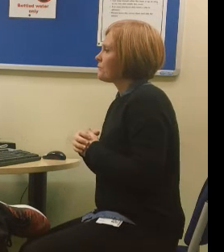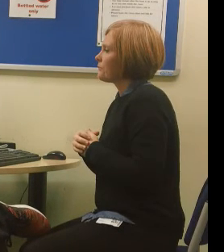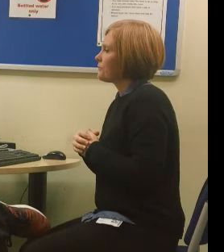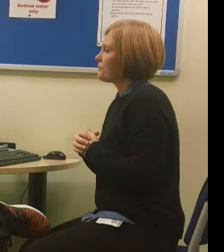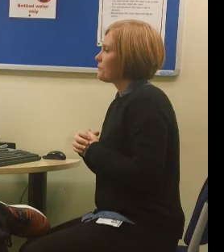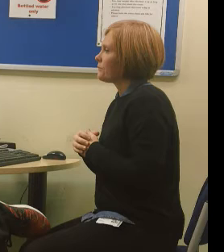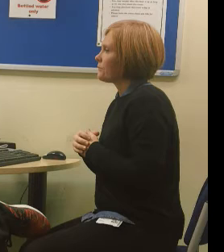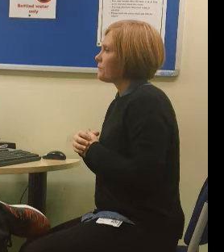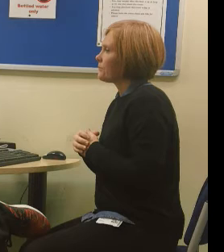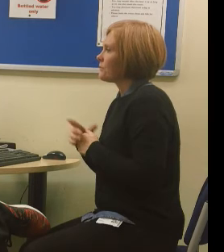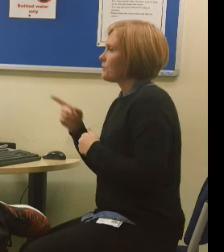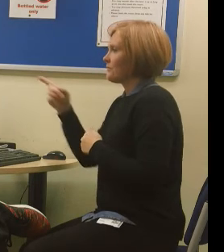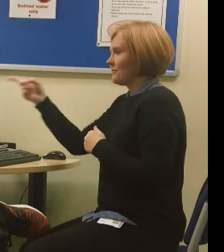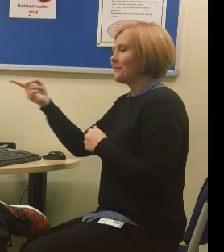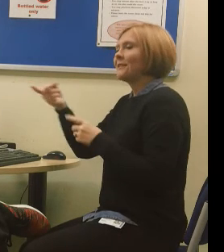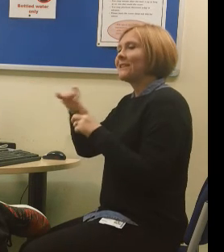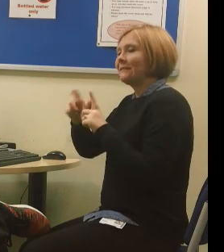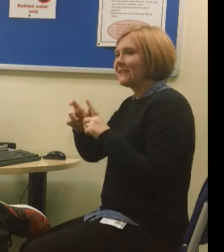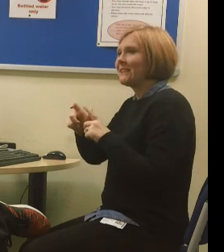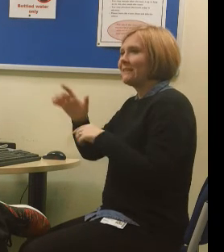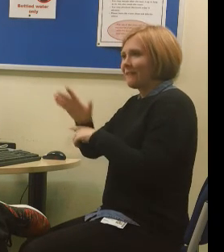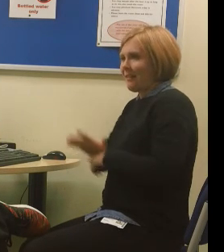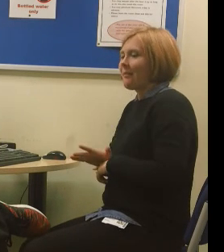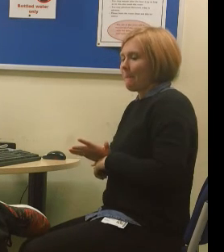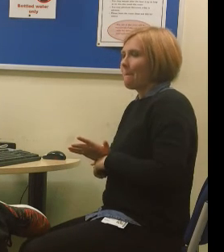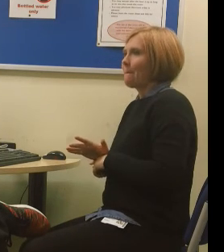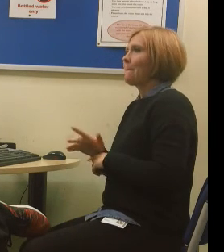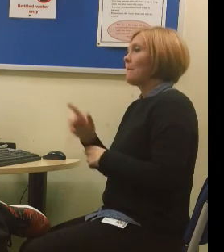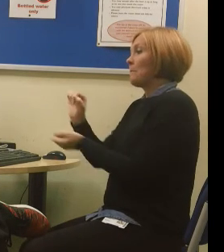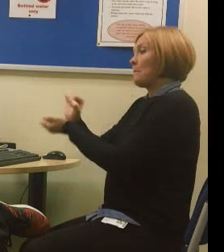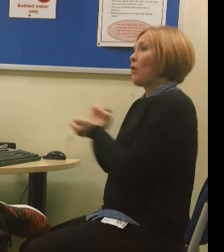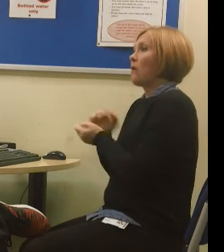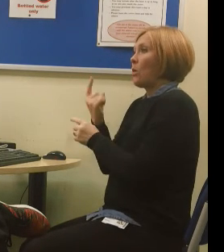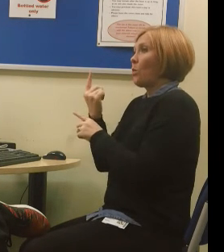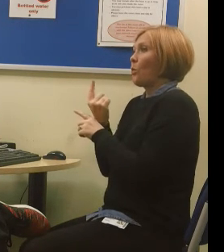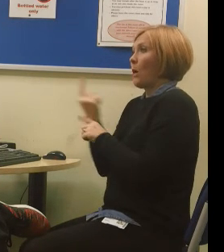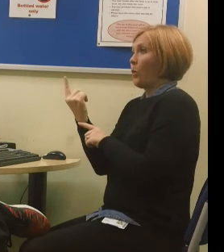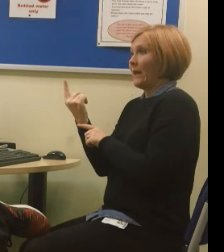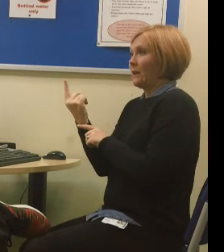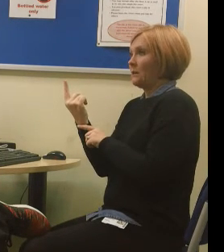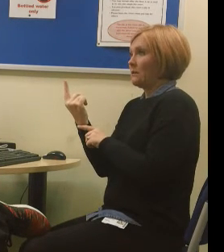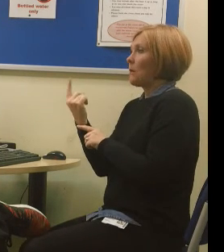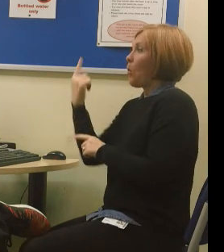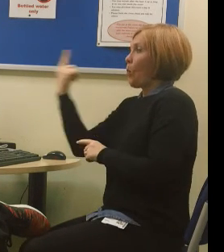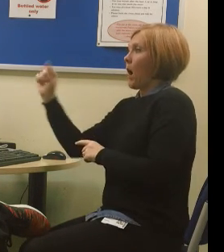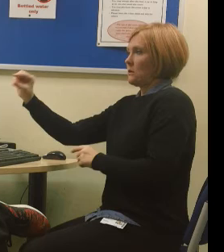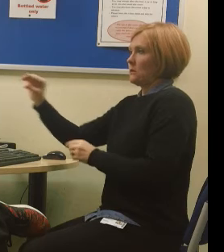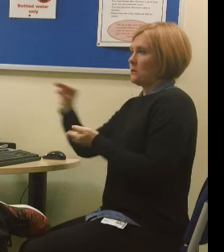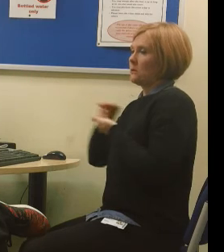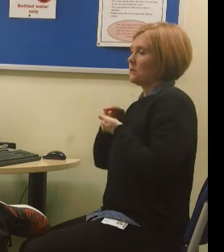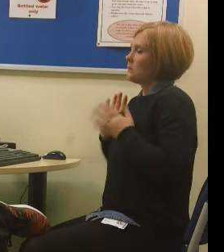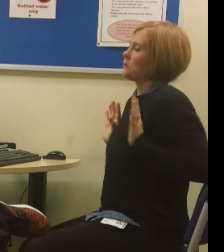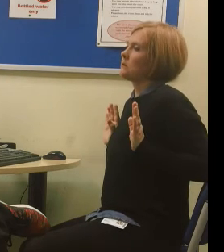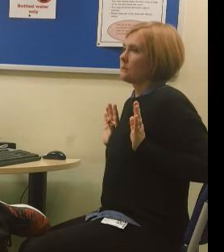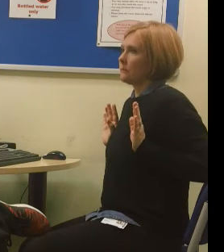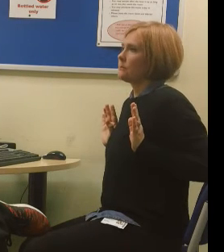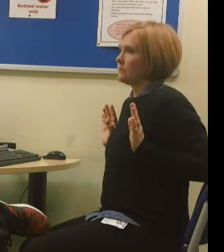of feature films on DVD. You can borrow those for a week, and you can have one at a time. We've also got